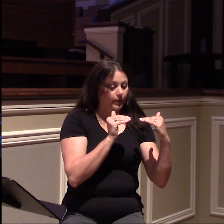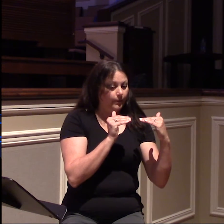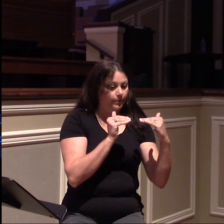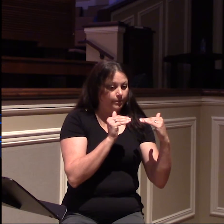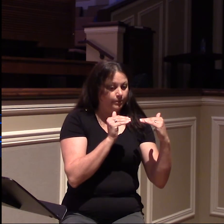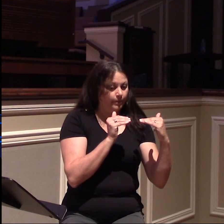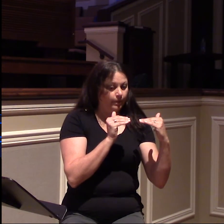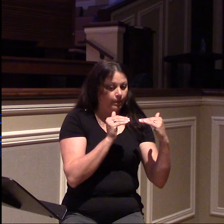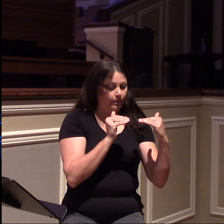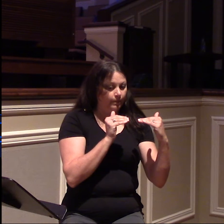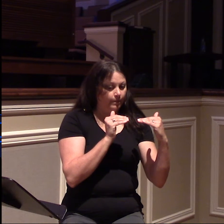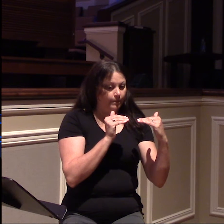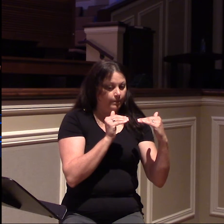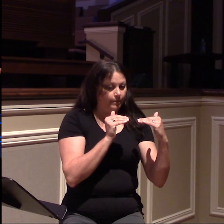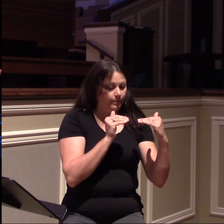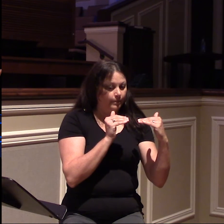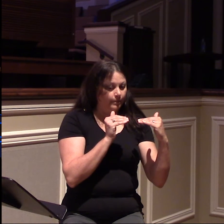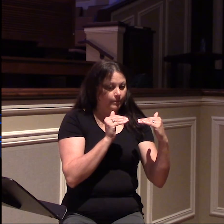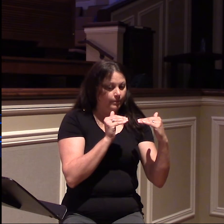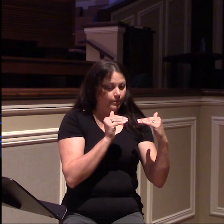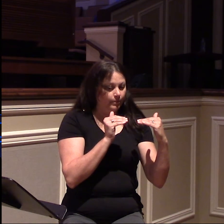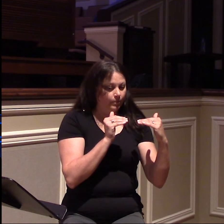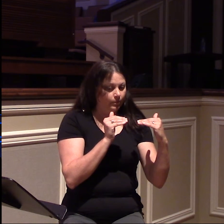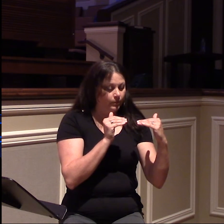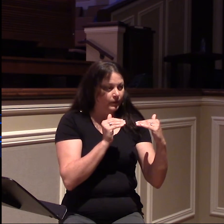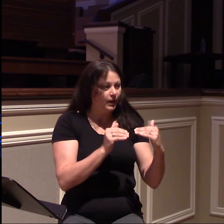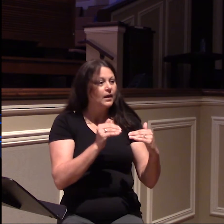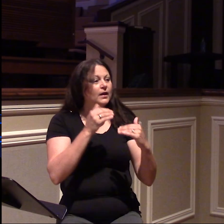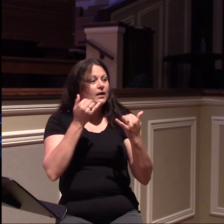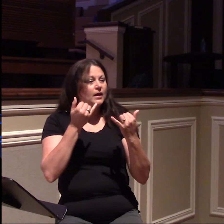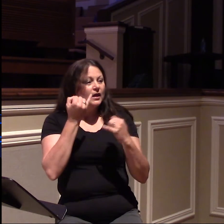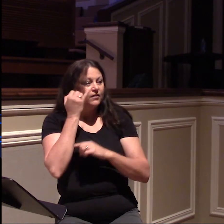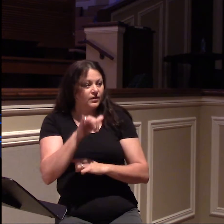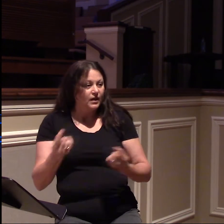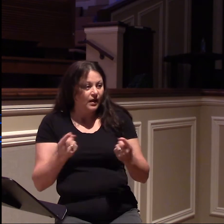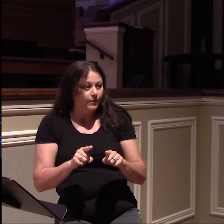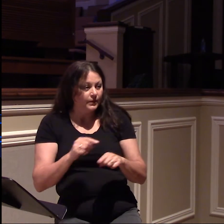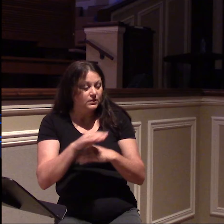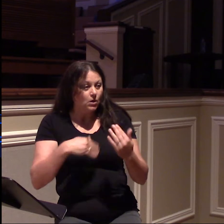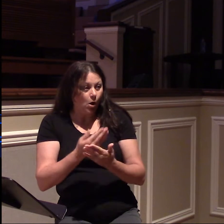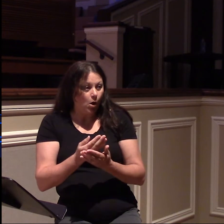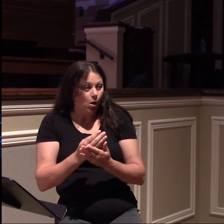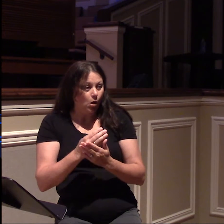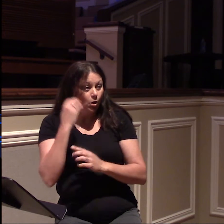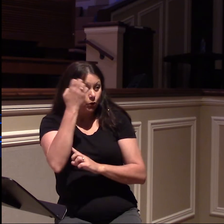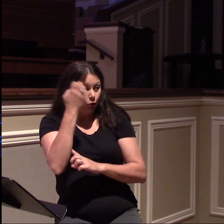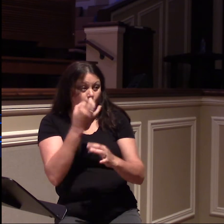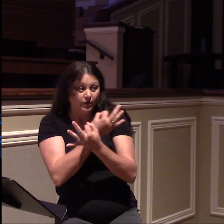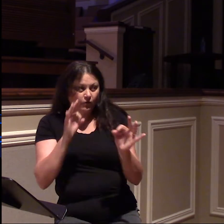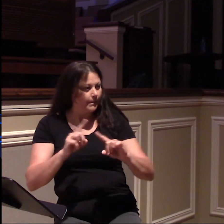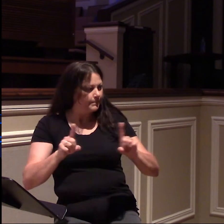Europe may be freed and the life of the world may move forward into broad sunlit uplands. But if we fail, then the